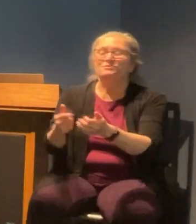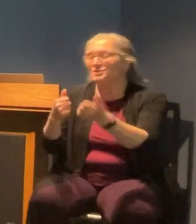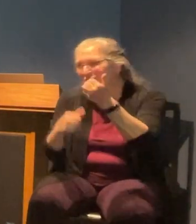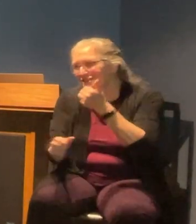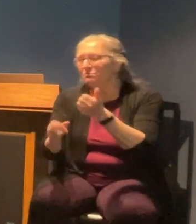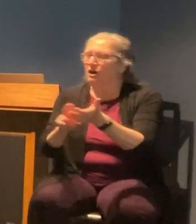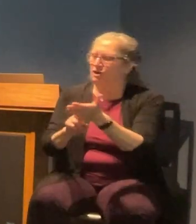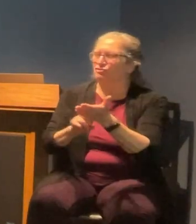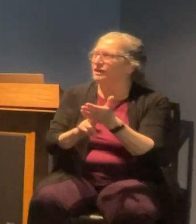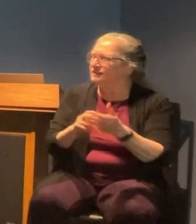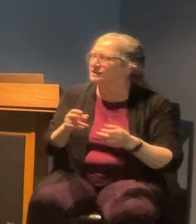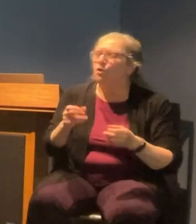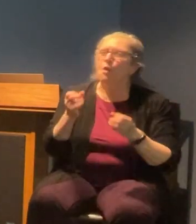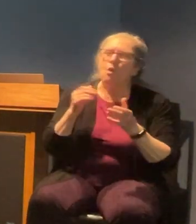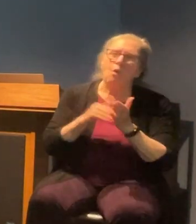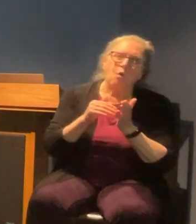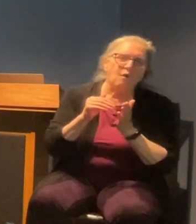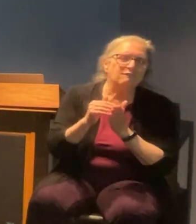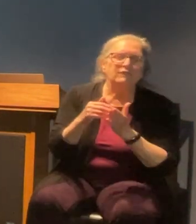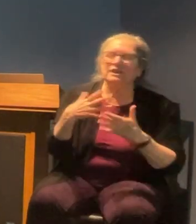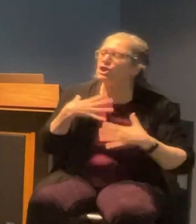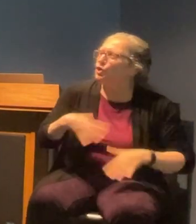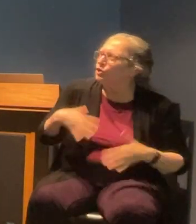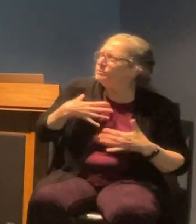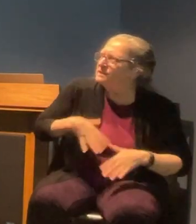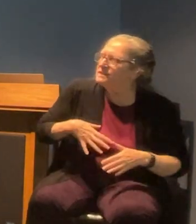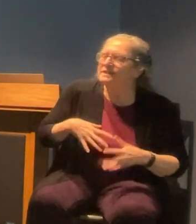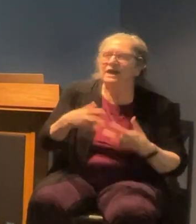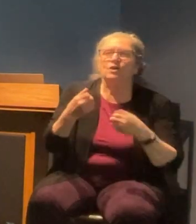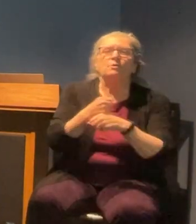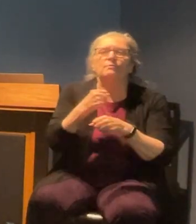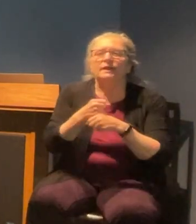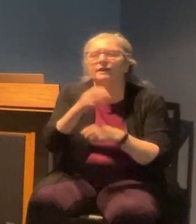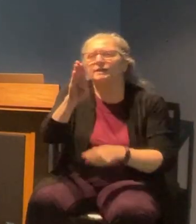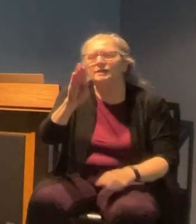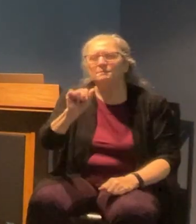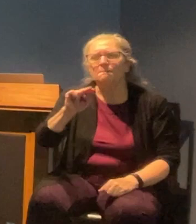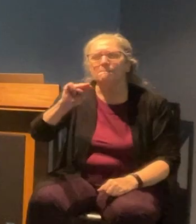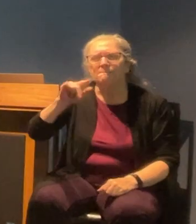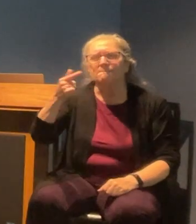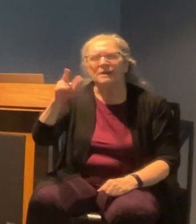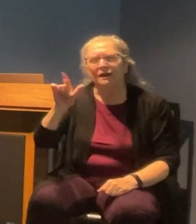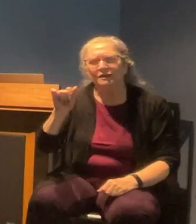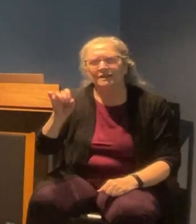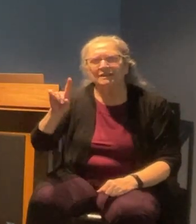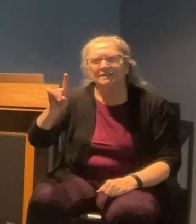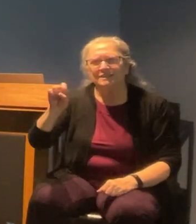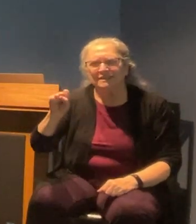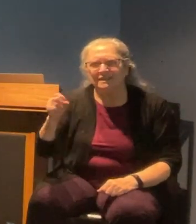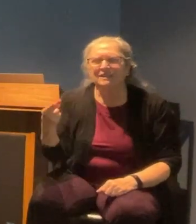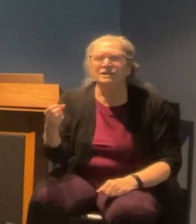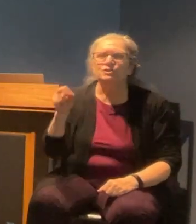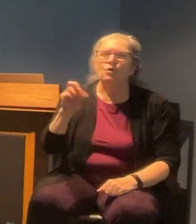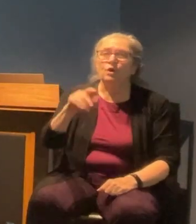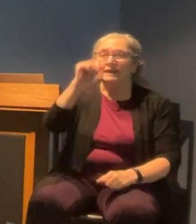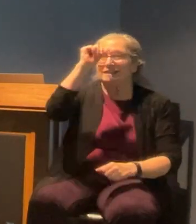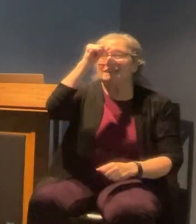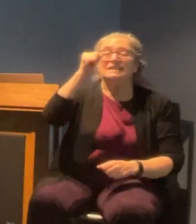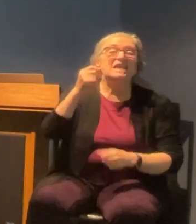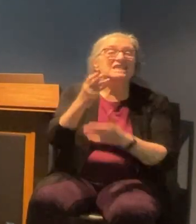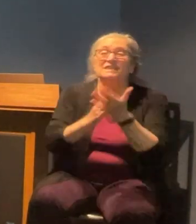of the garments that are manufactured in Bangladesh or in India, some people take